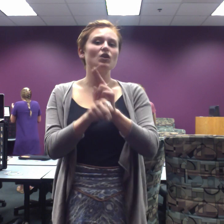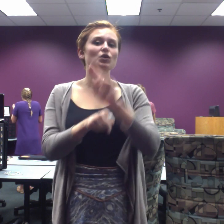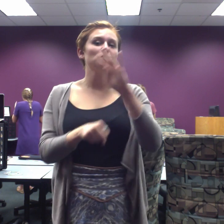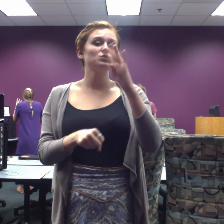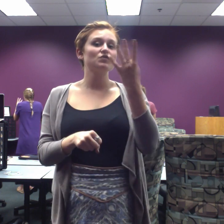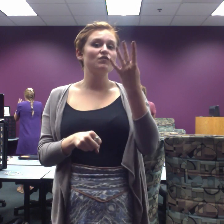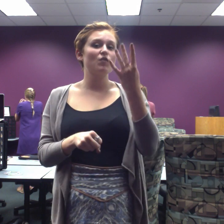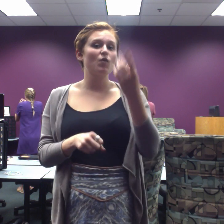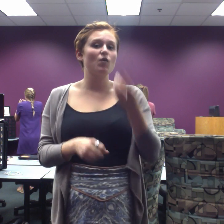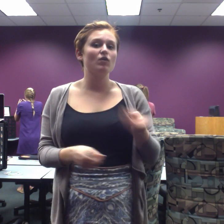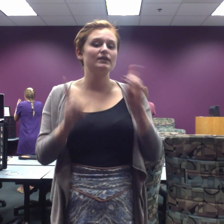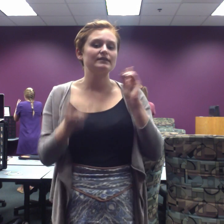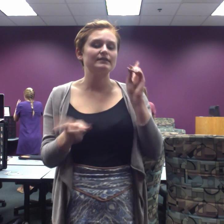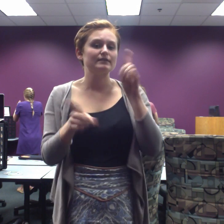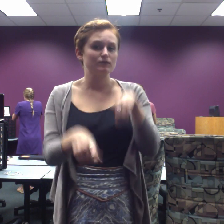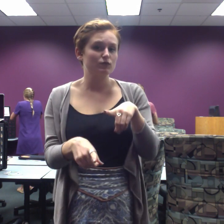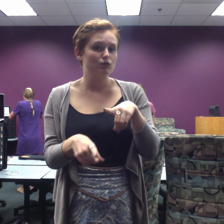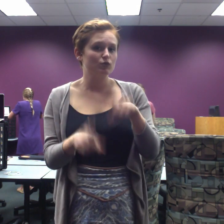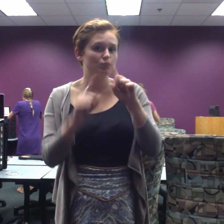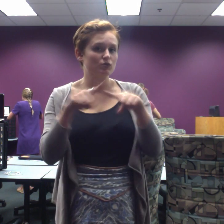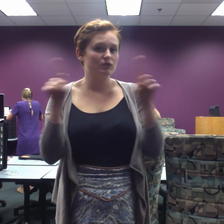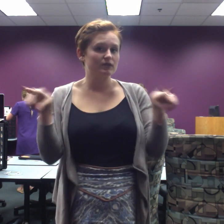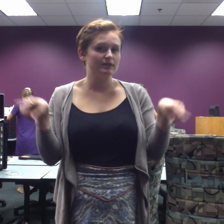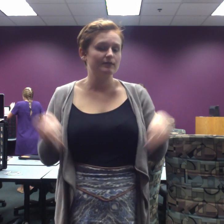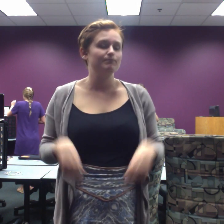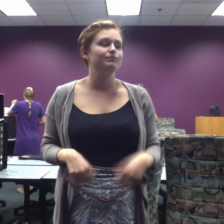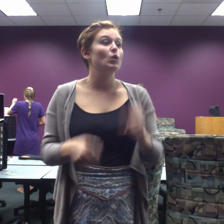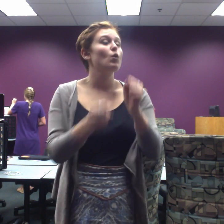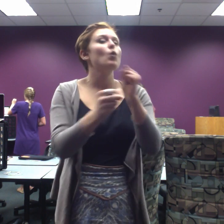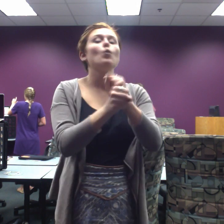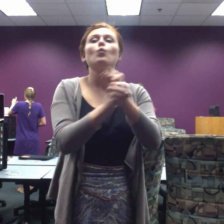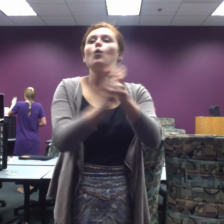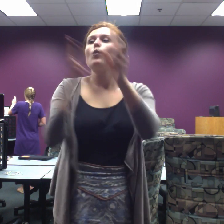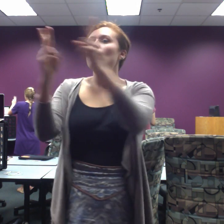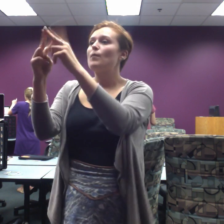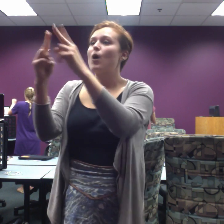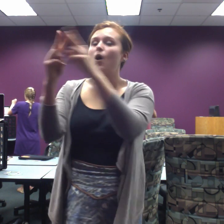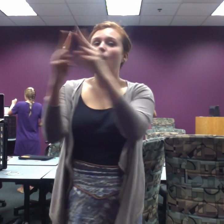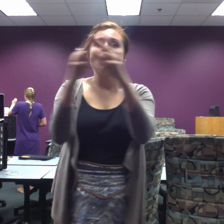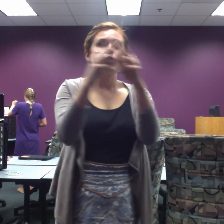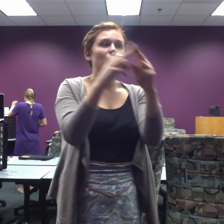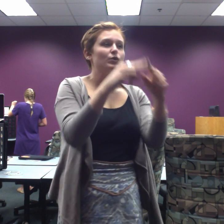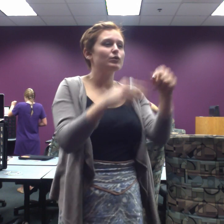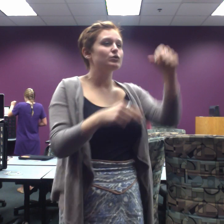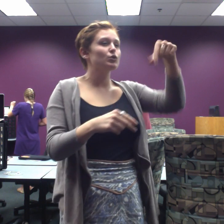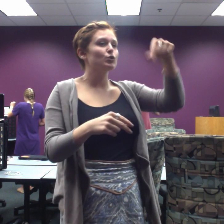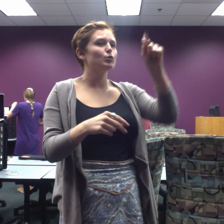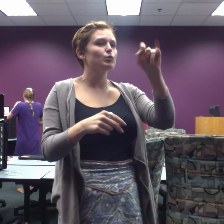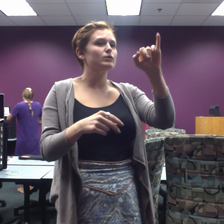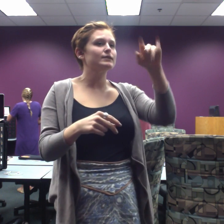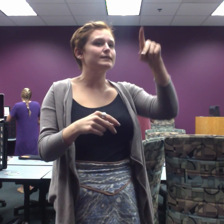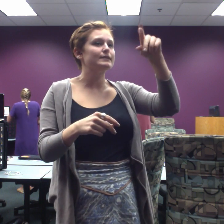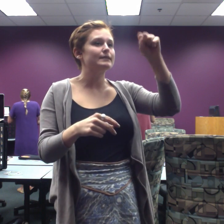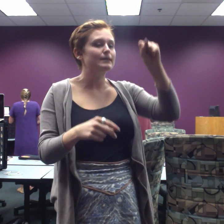be working with partners and dipping Q-tips into the solutions and then putting them on the different areas of our